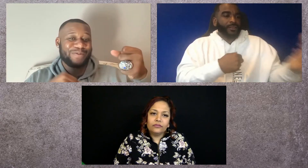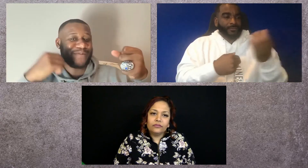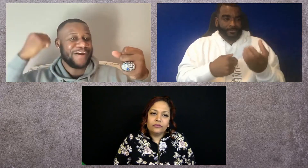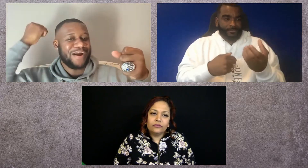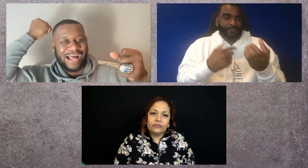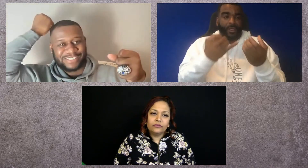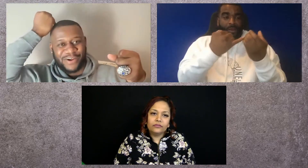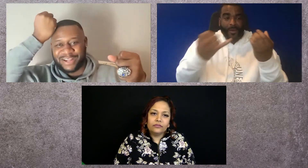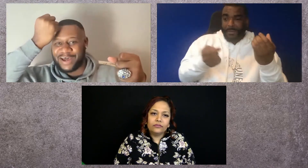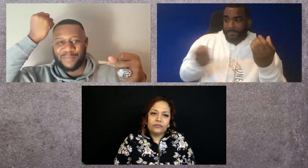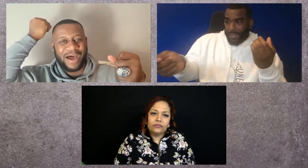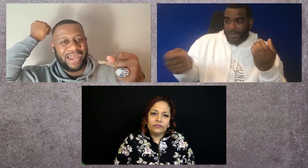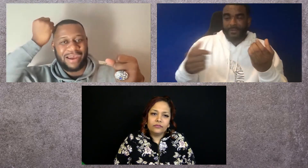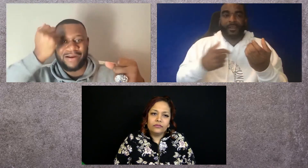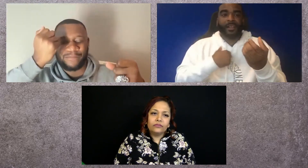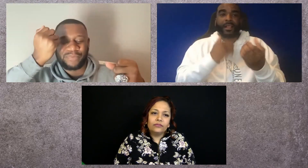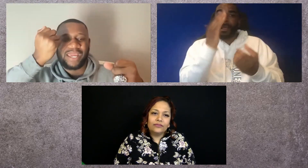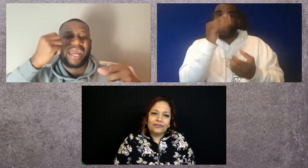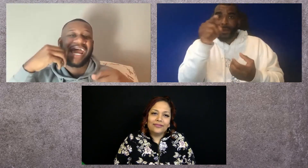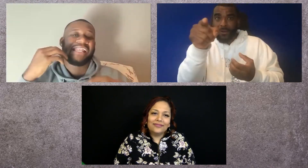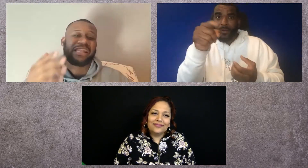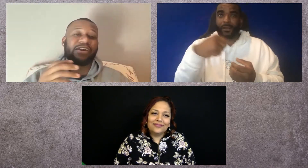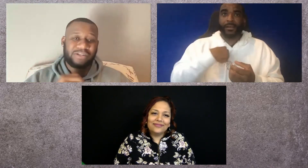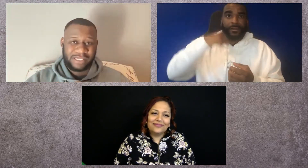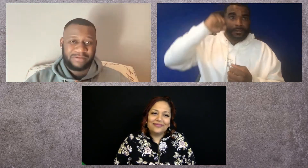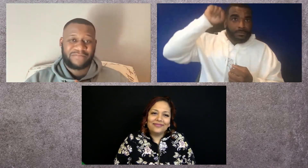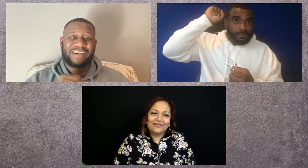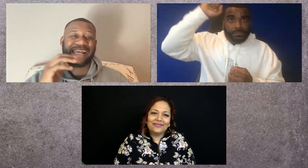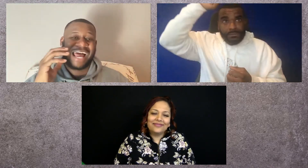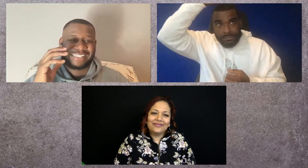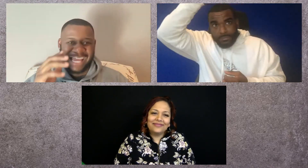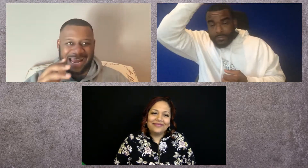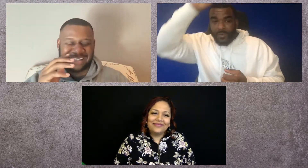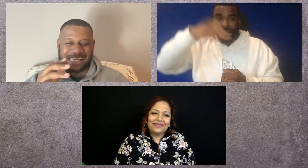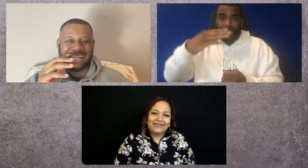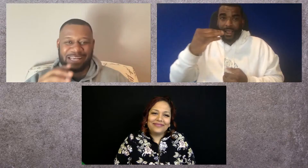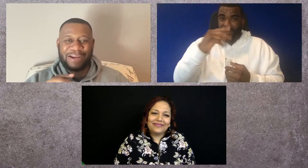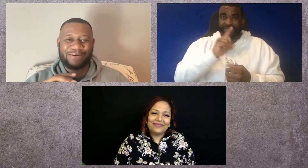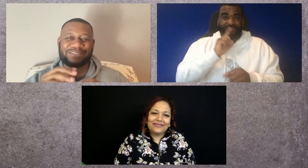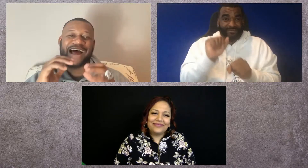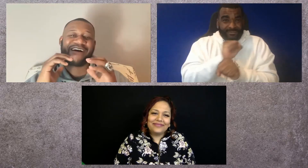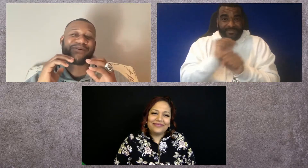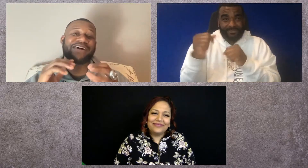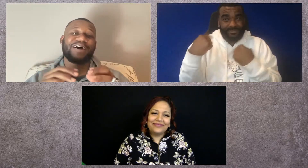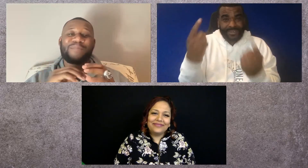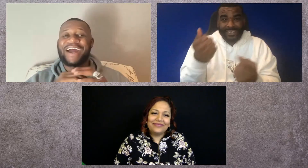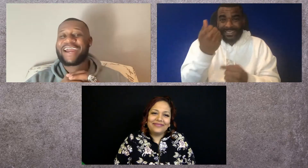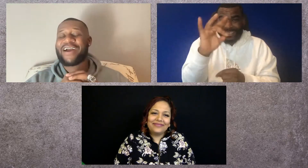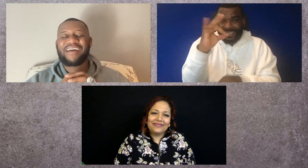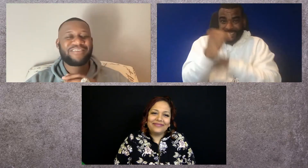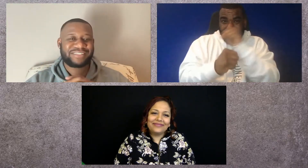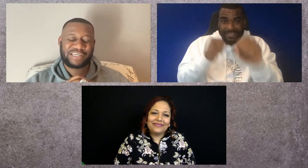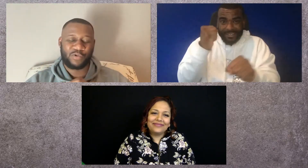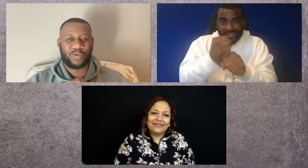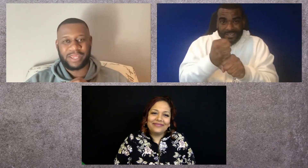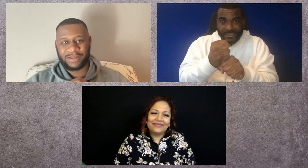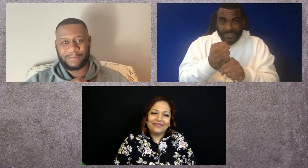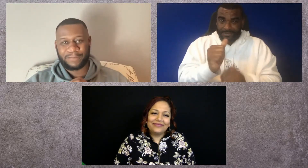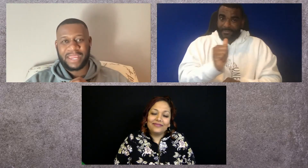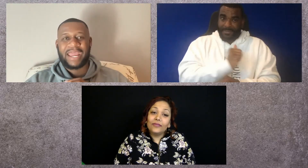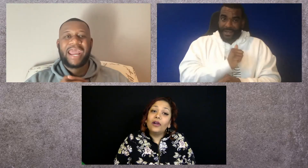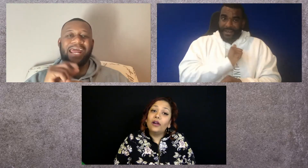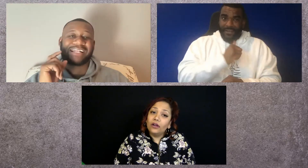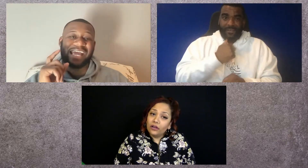I held the mirror. I started cutting my hair. And literally for the last 18 years, I've been cutting my hair every single